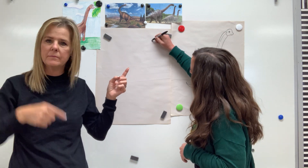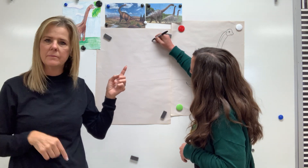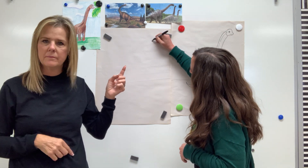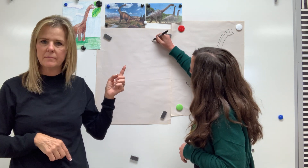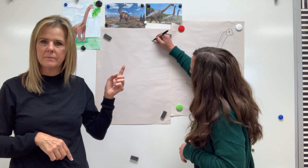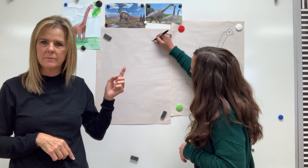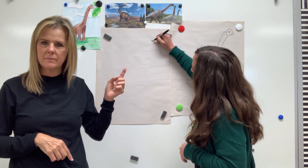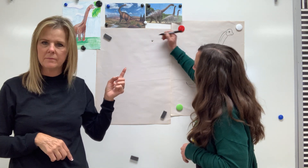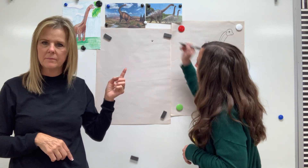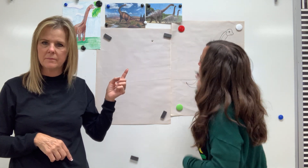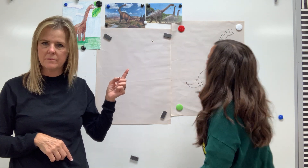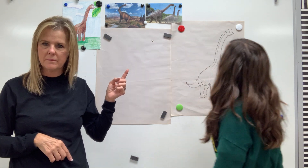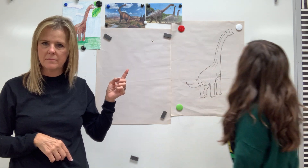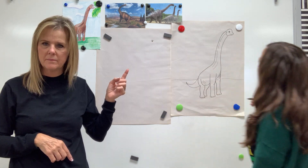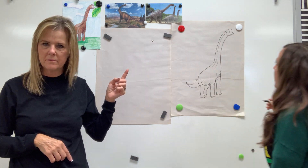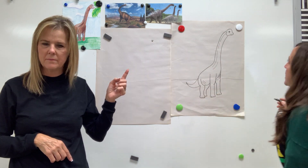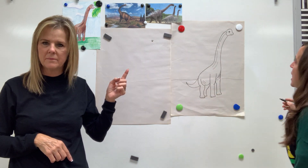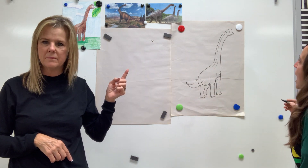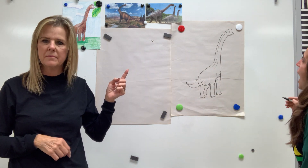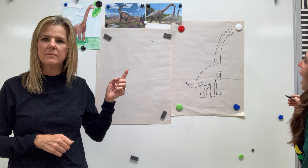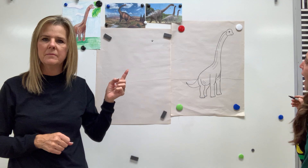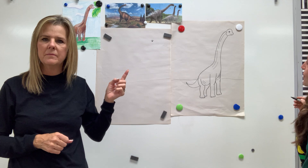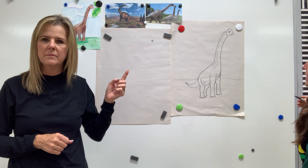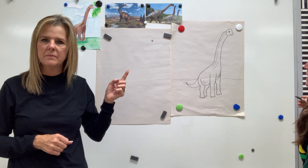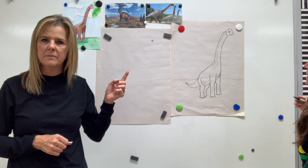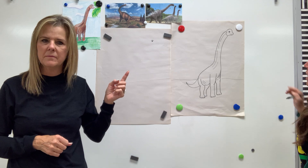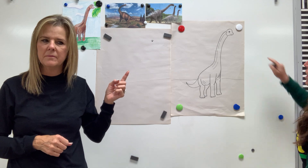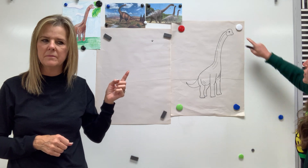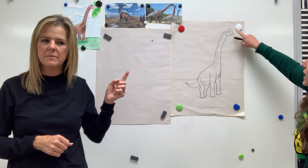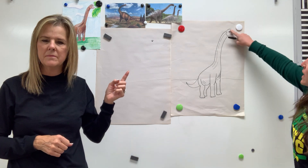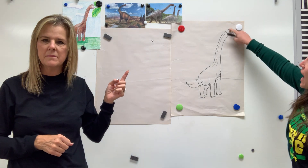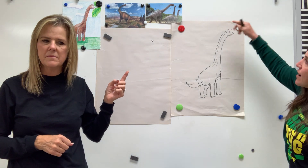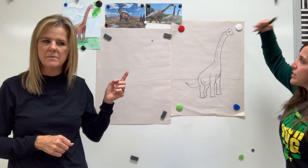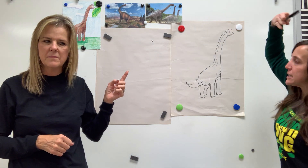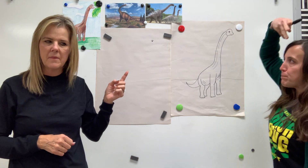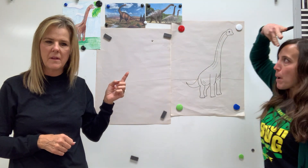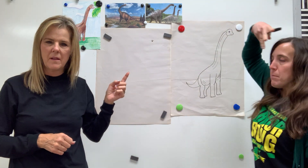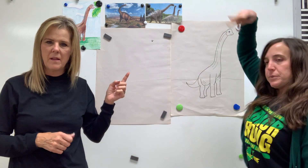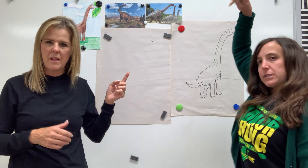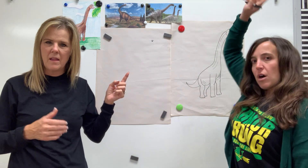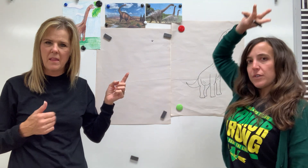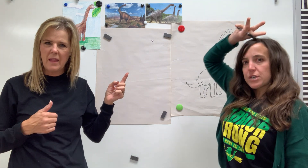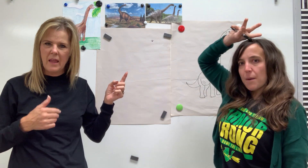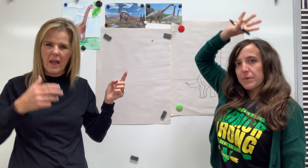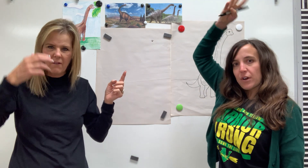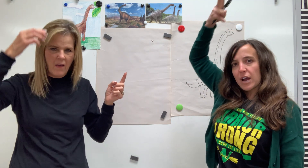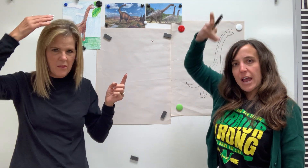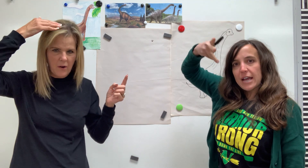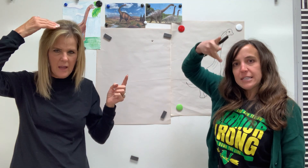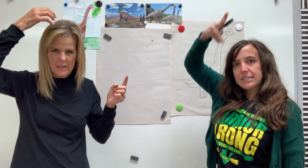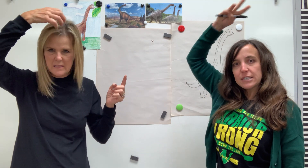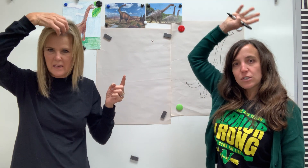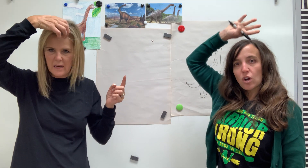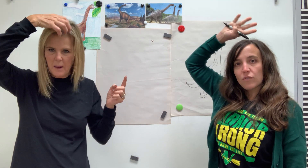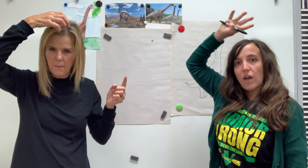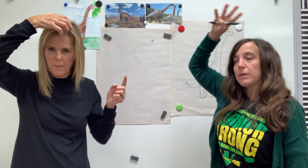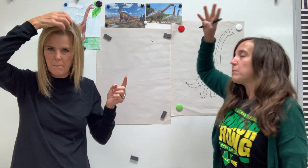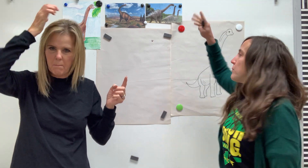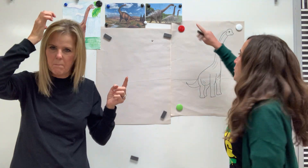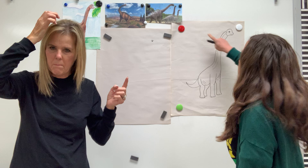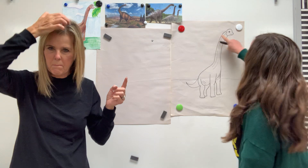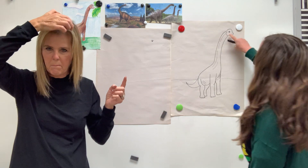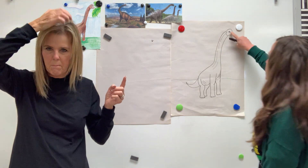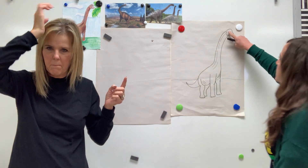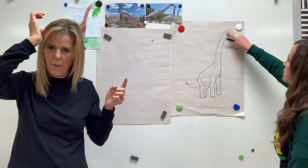ridge with a curve line. And then they have these bumps on the top of their heads, this curve